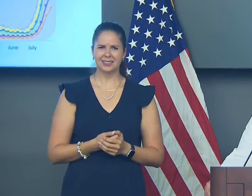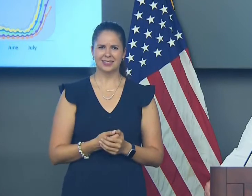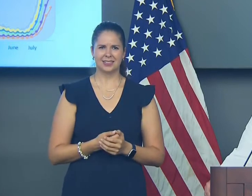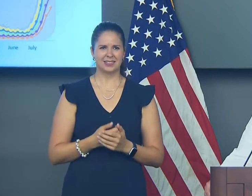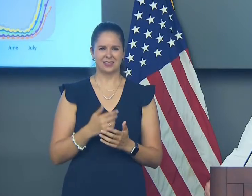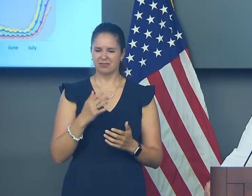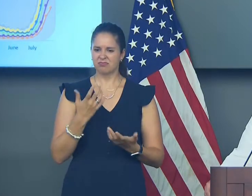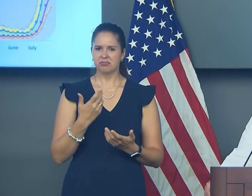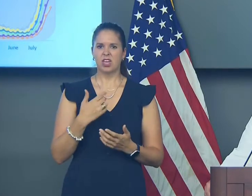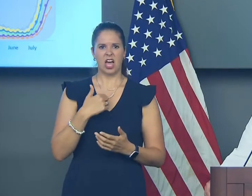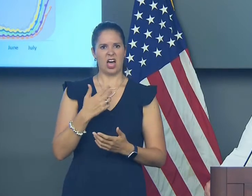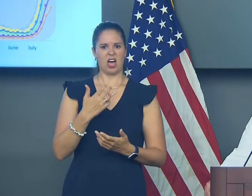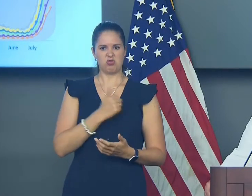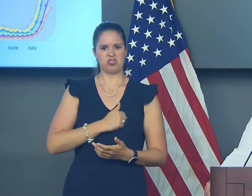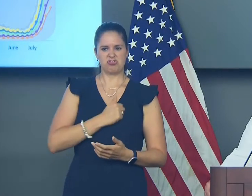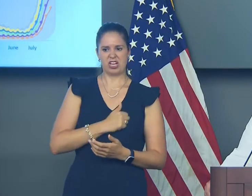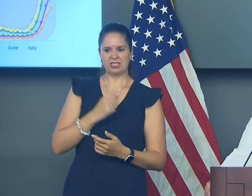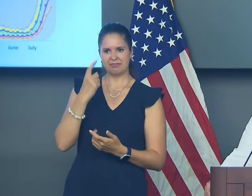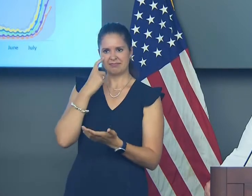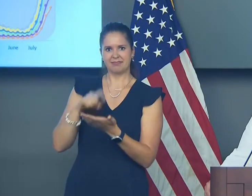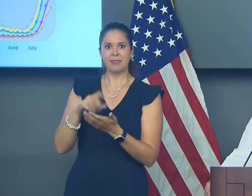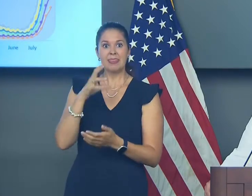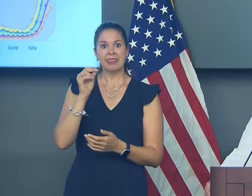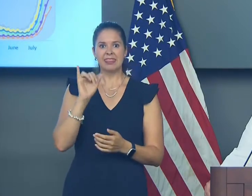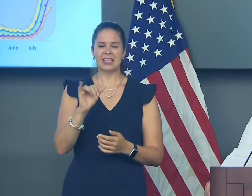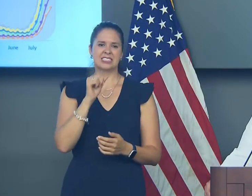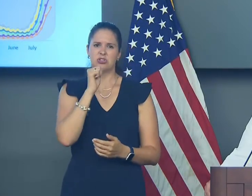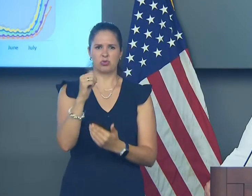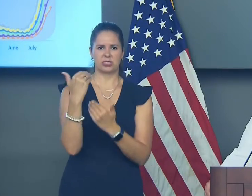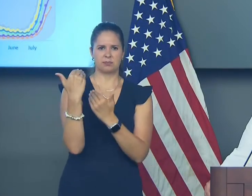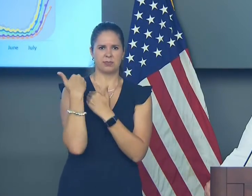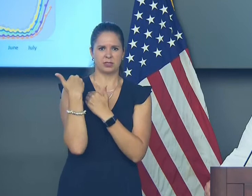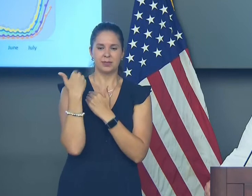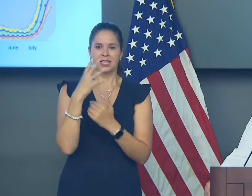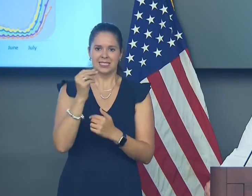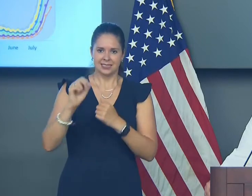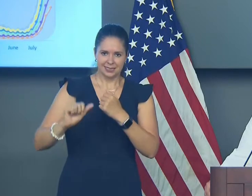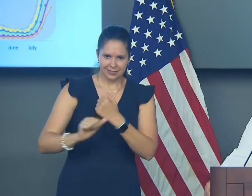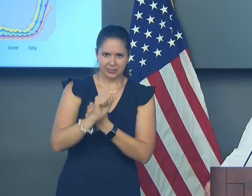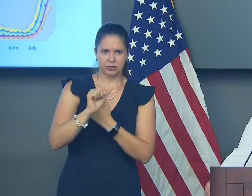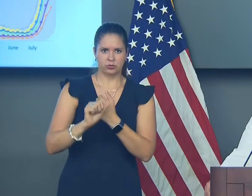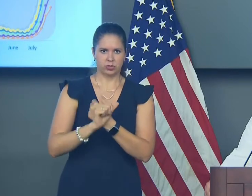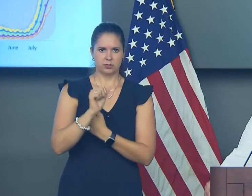It's regrettable. It's also irresponsible, and it is dangerous.